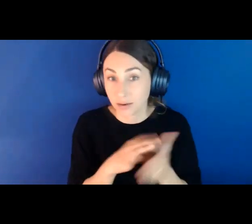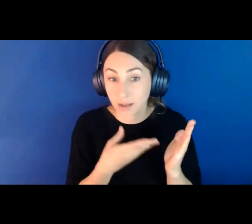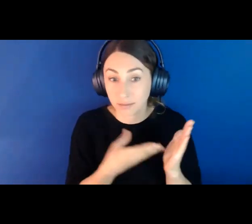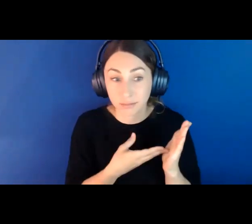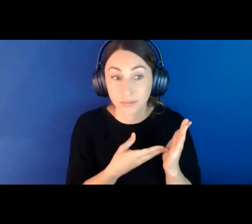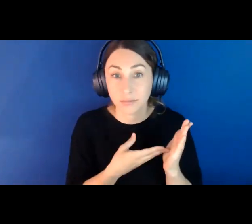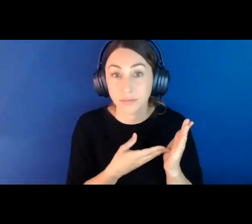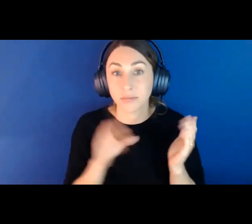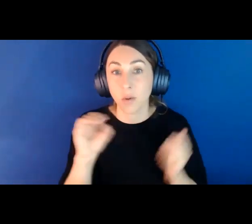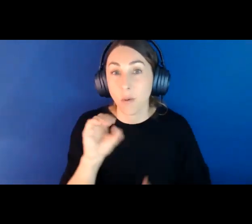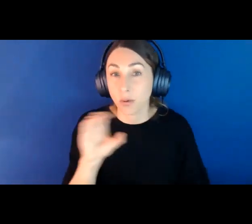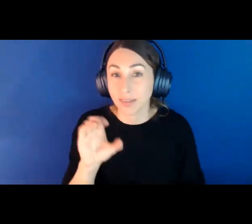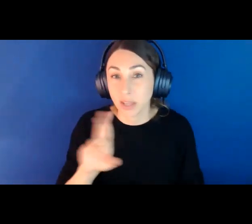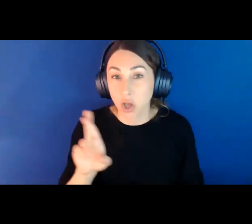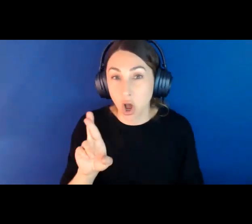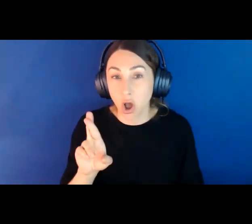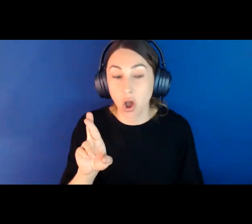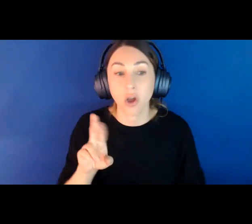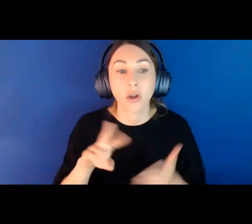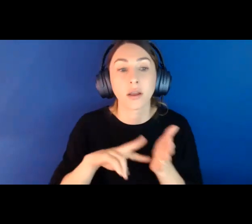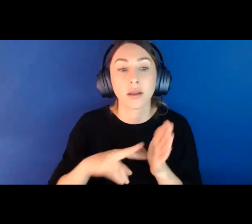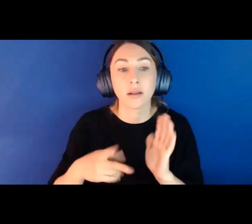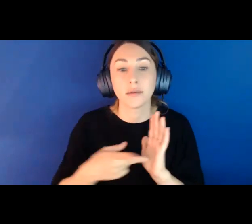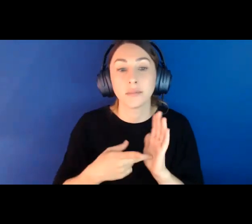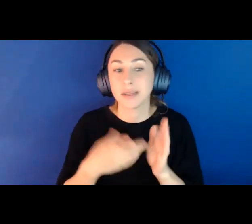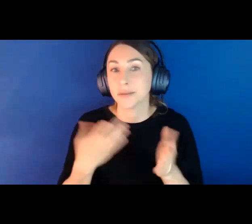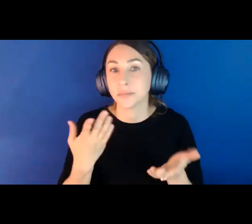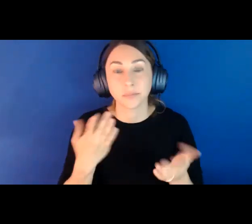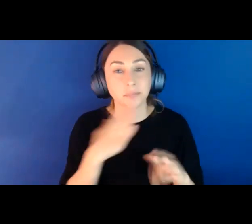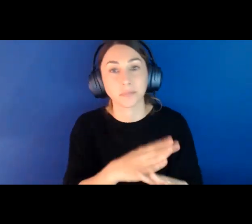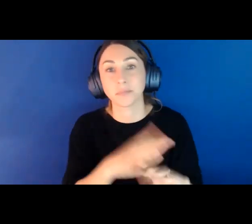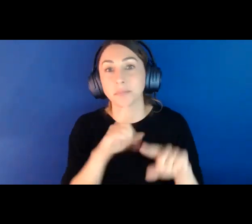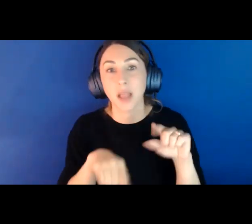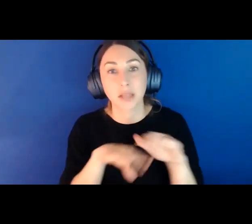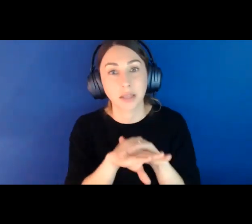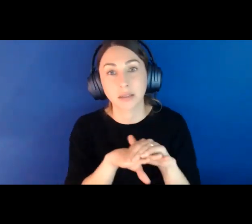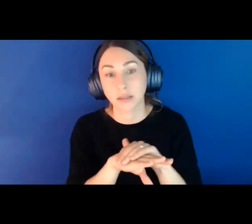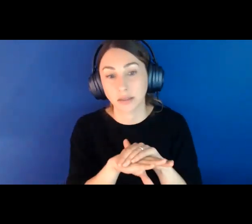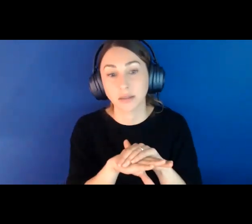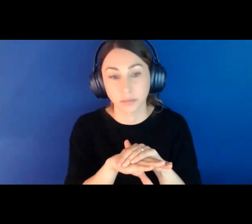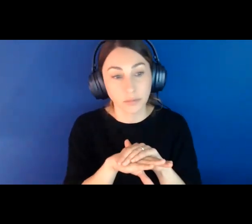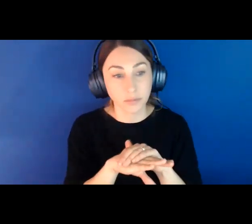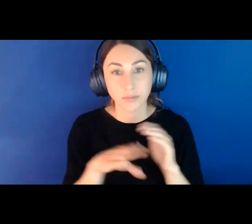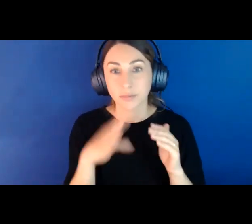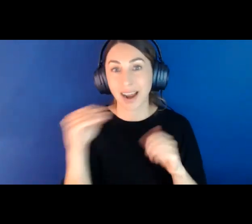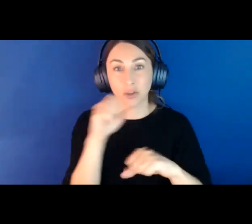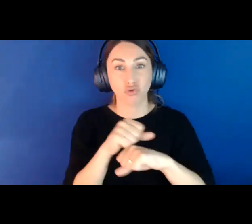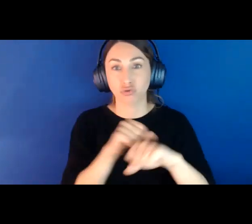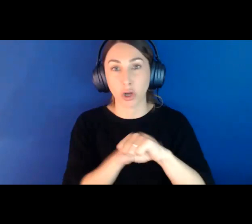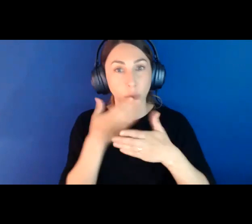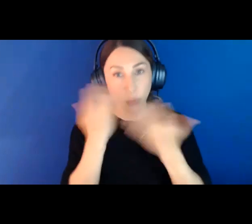must be OCR'd, resulting in inaccessible documents and documents having no structure at